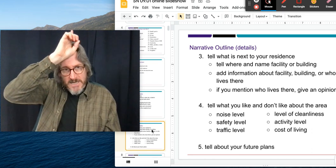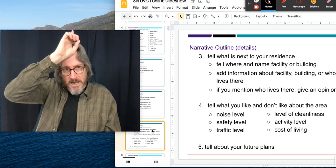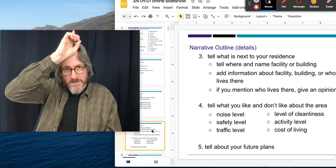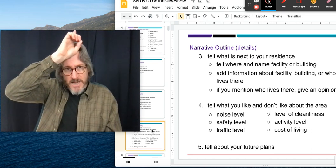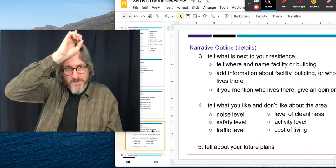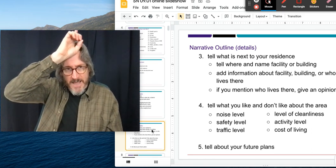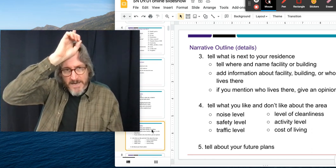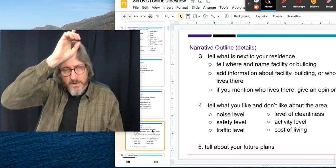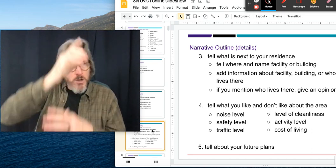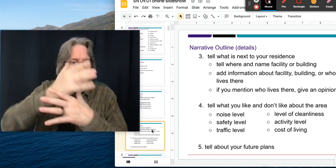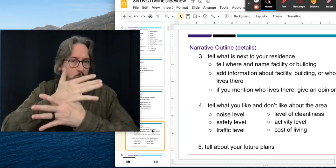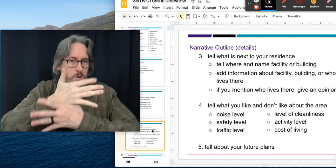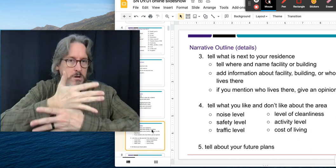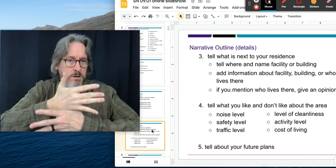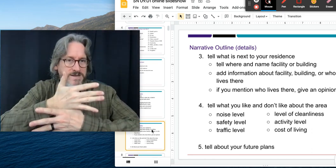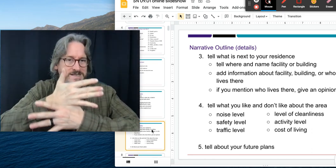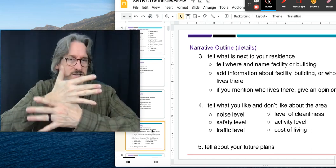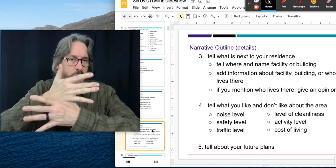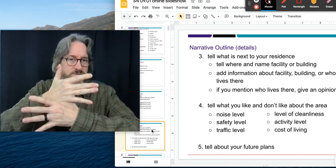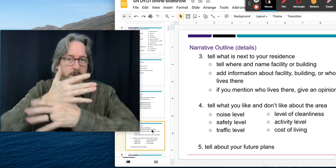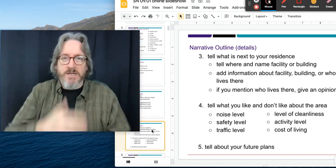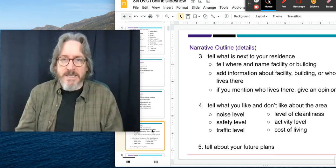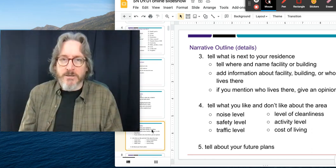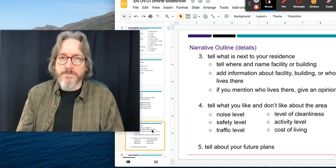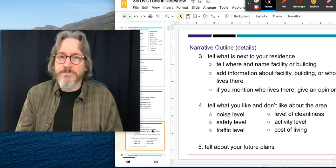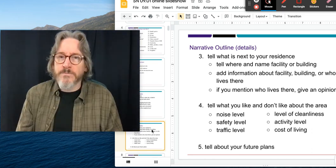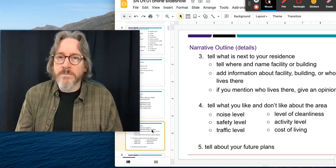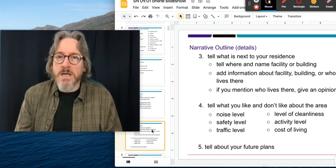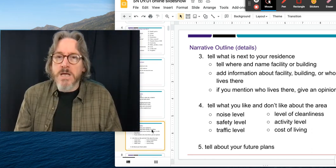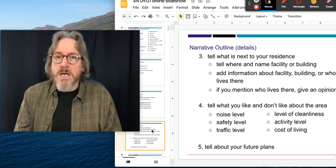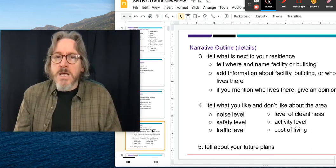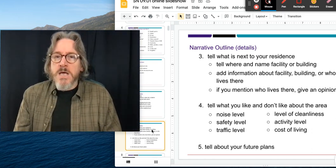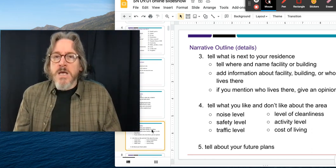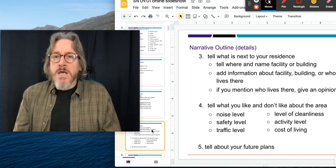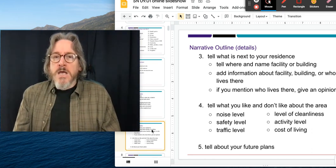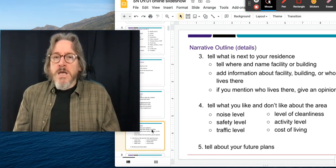of the D on top of the head, or this sort of double eagle.